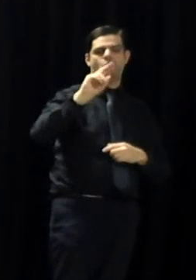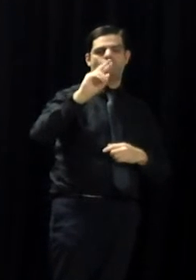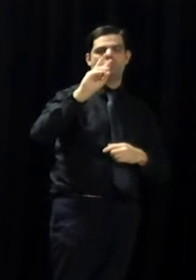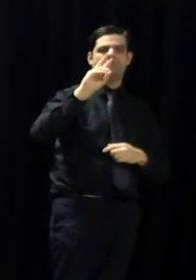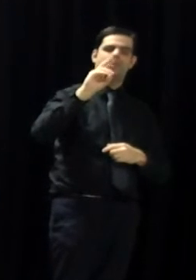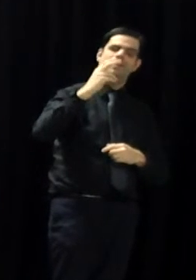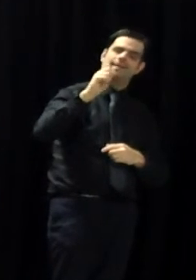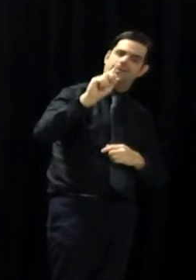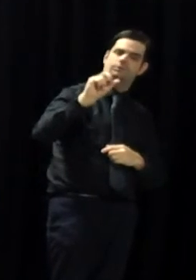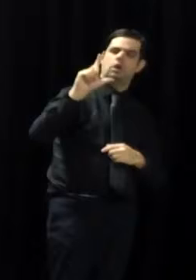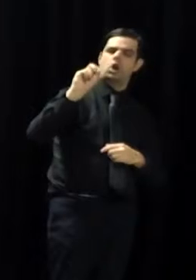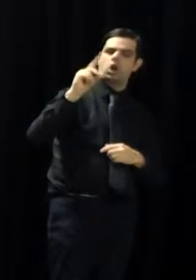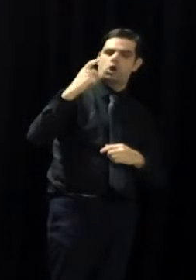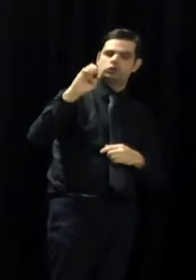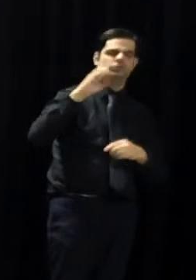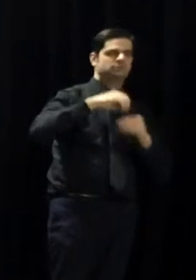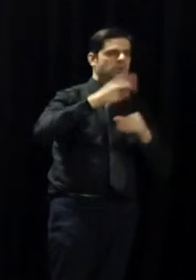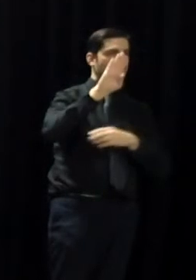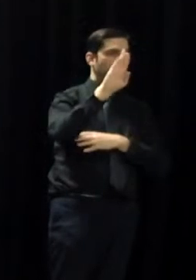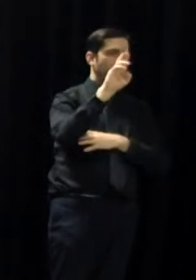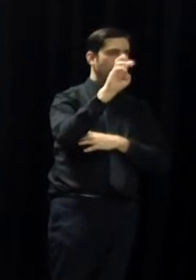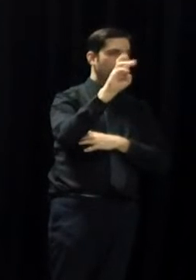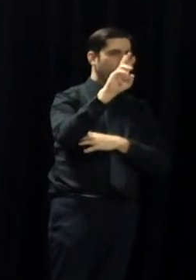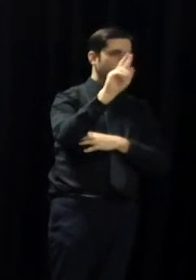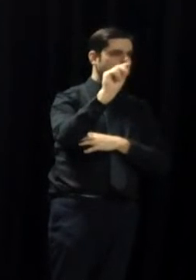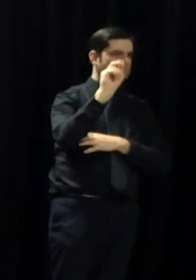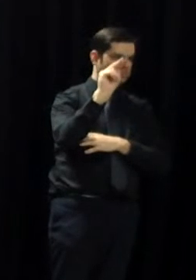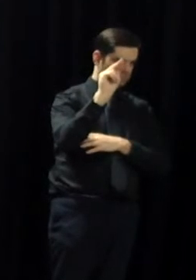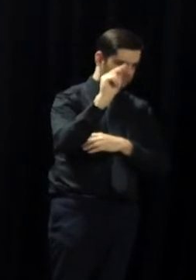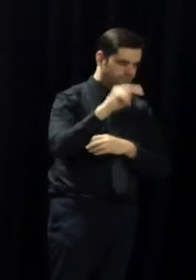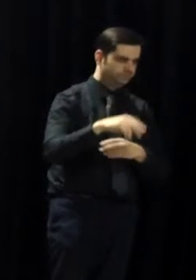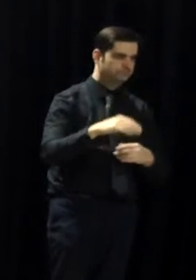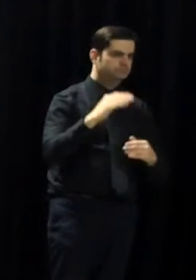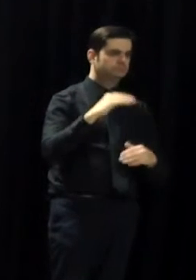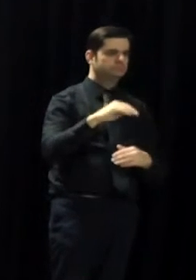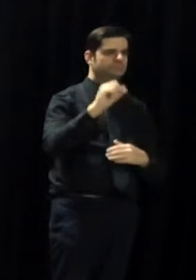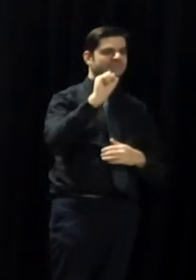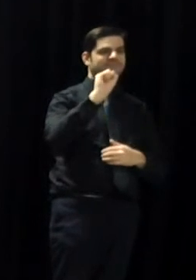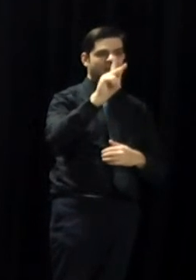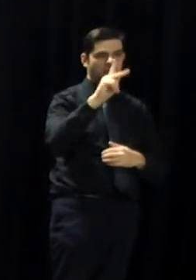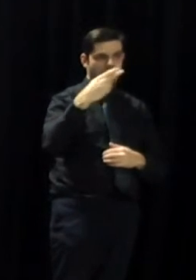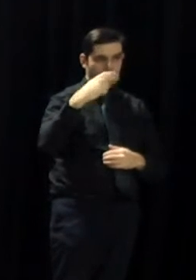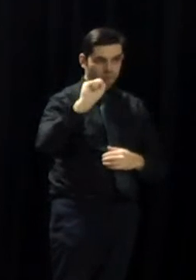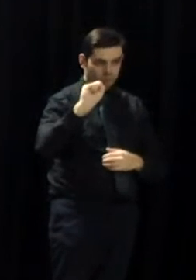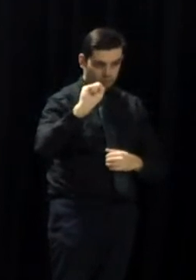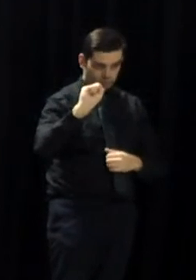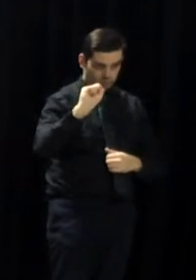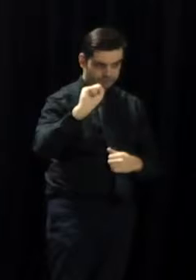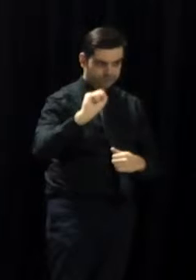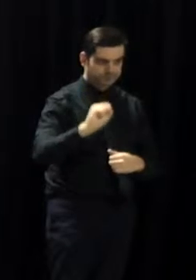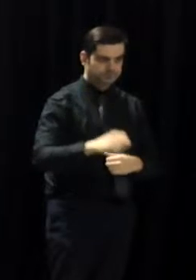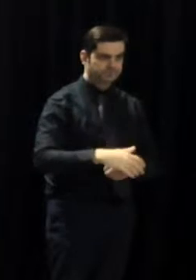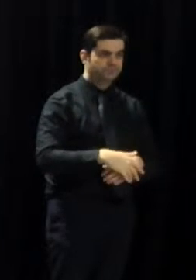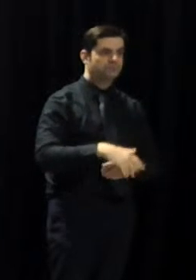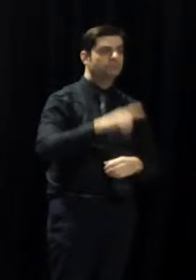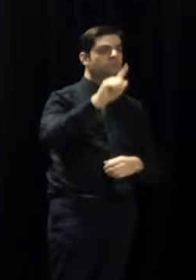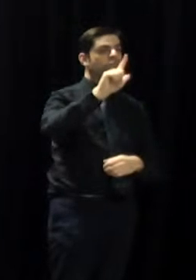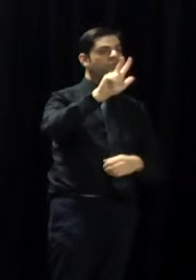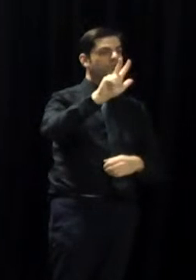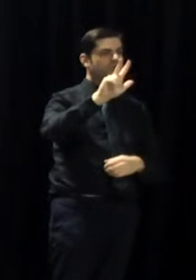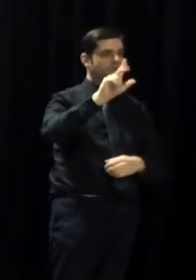And then on Wednesday, the 23rd, we're going to be at DeWitt Town Hall. We're going to be at the Fayetteville Senior